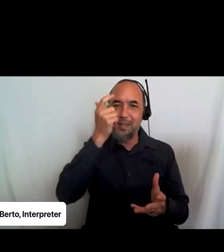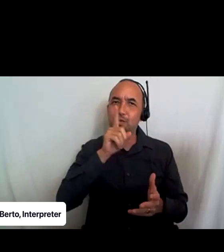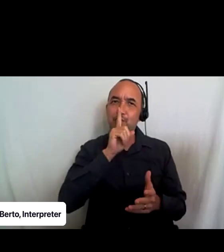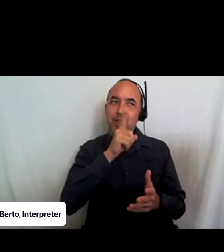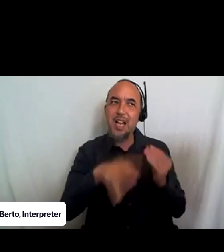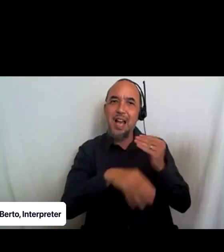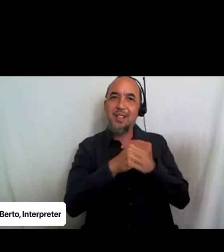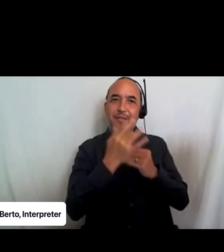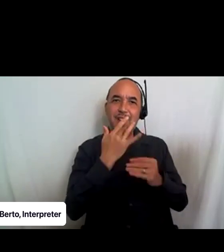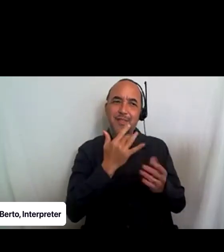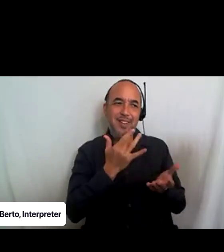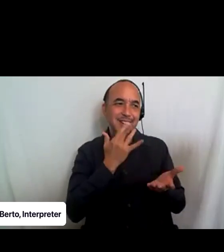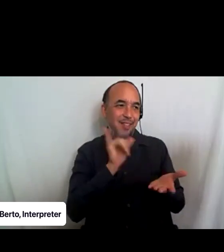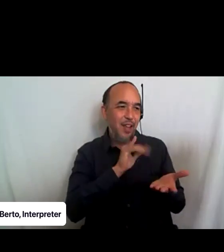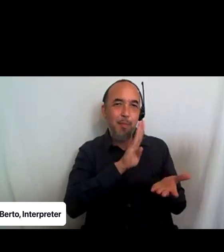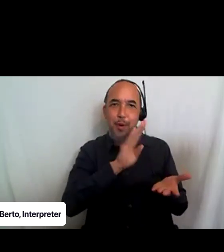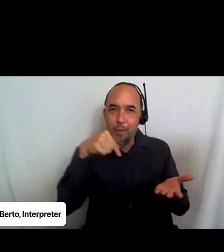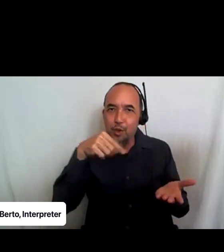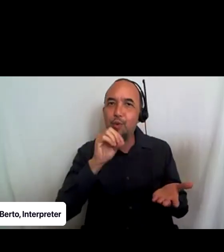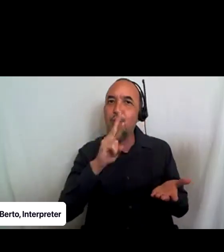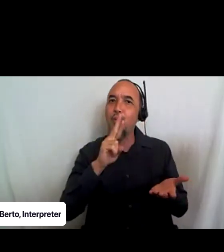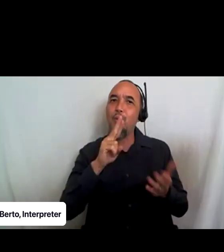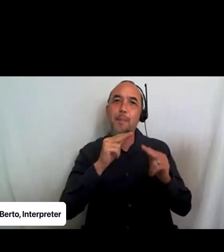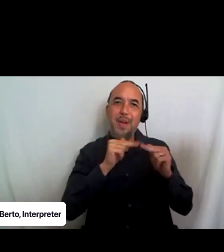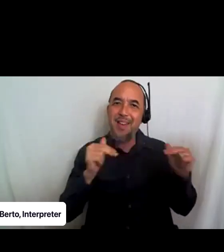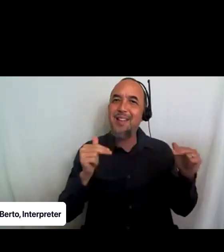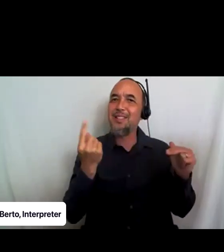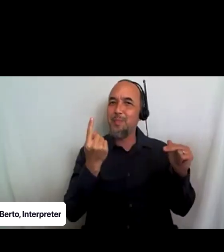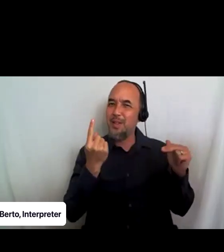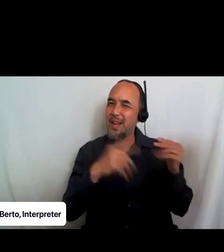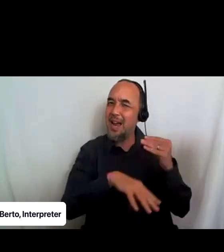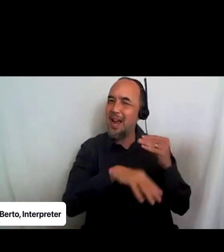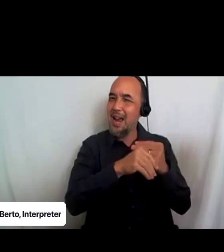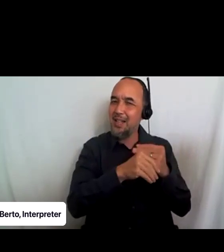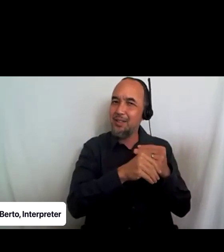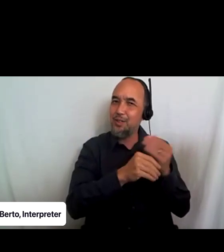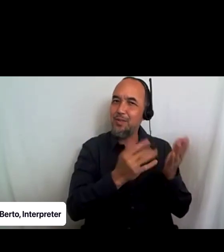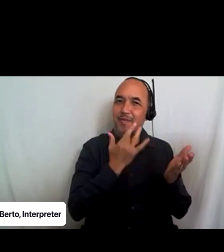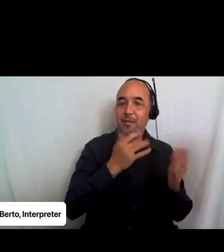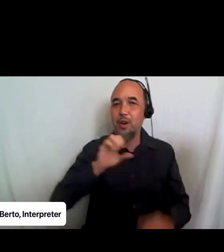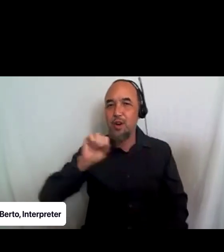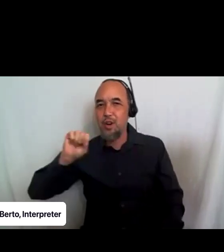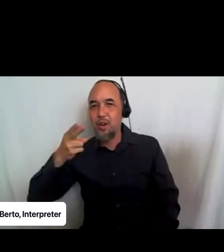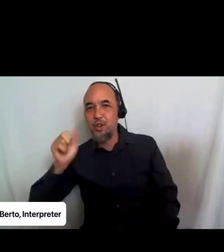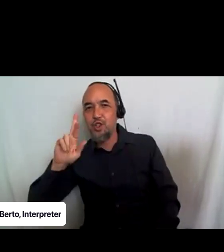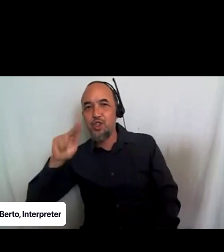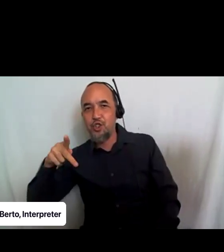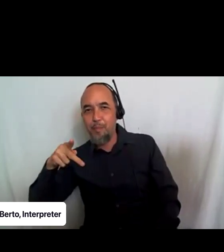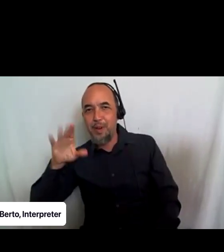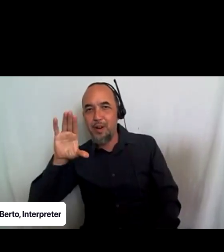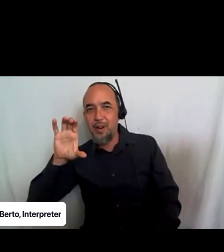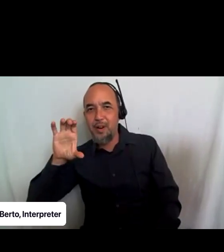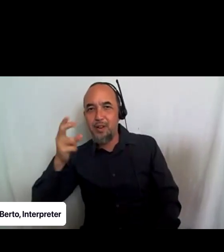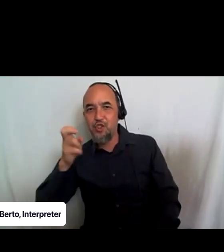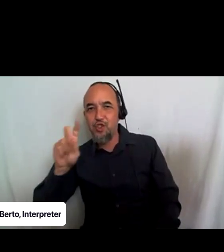is barbecued. It just gives that extra flavor to it. Sharp cheddar just helps make it nice and cheesy and that